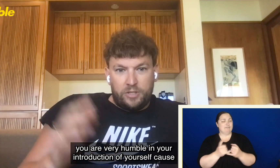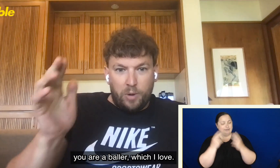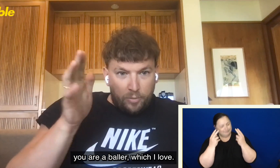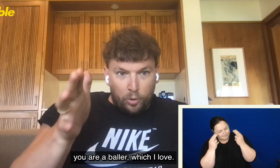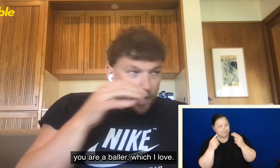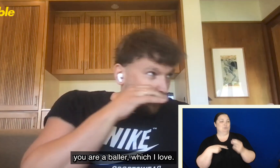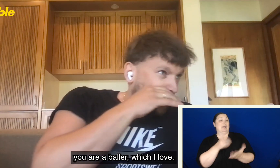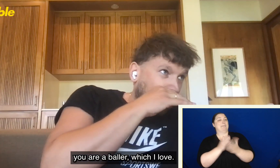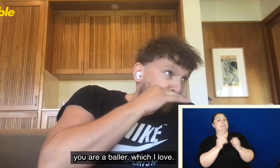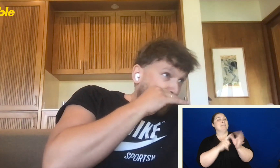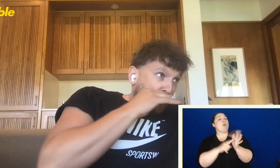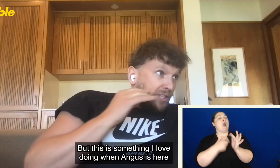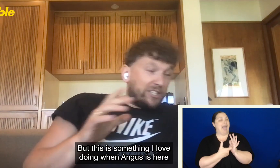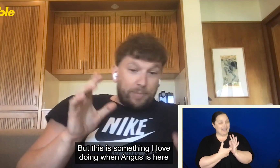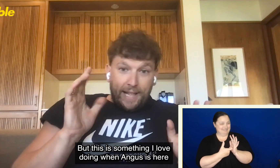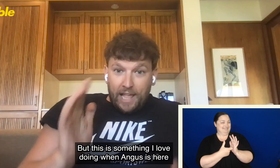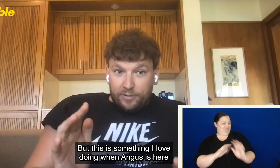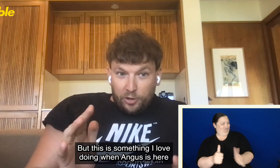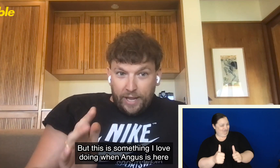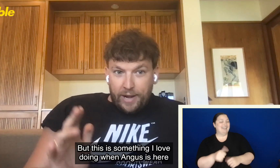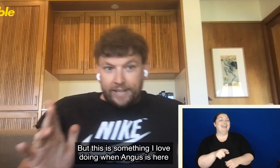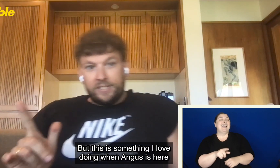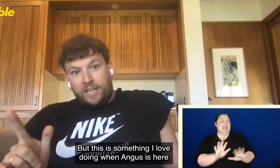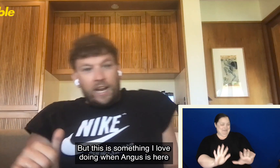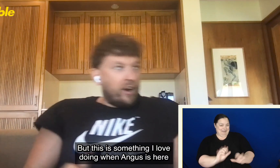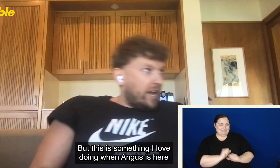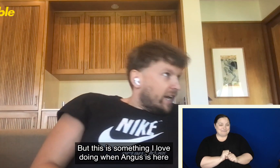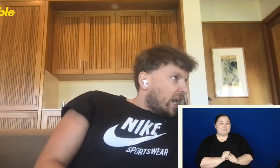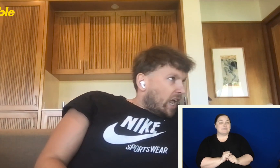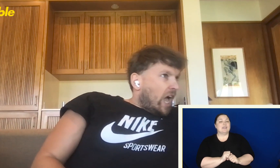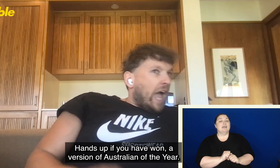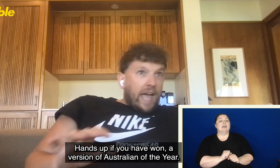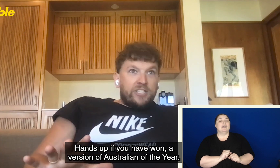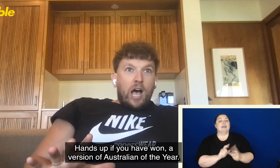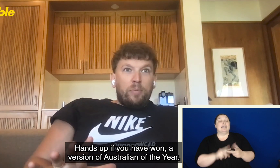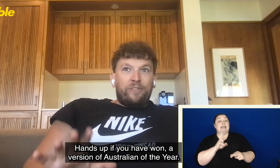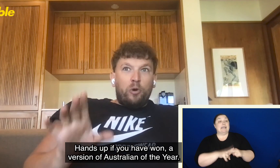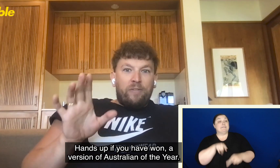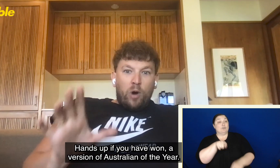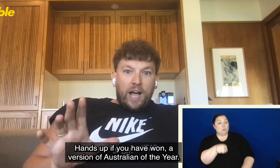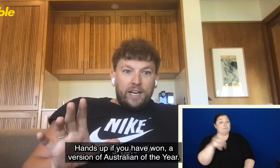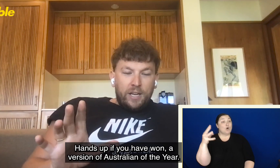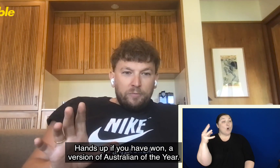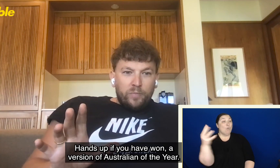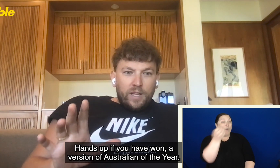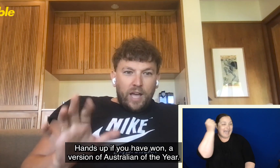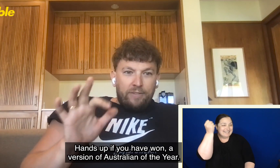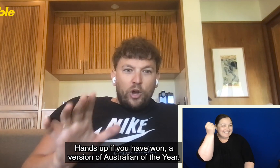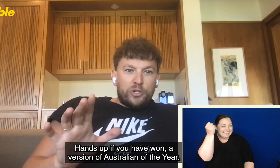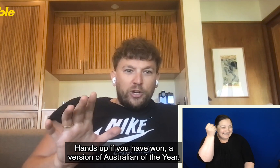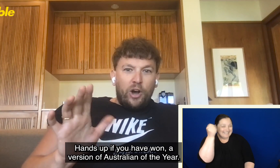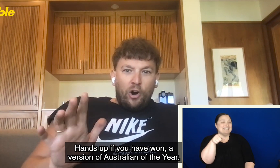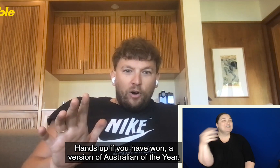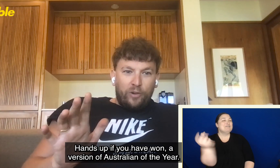yourself, because you are a baller, which I love. But this is something I love doing when Angus is here, all right? Hands up if you have won